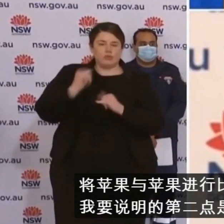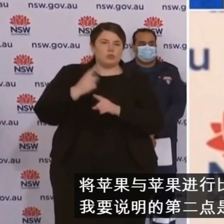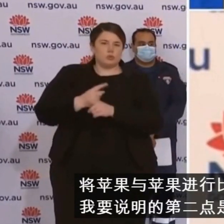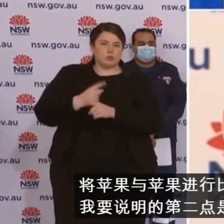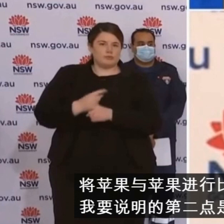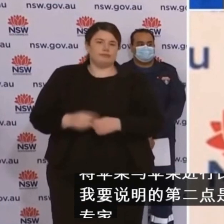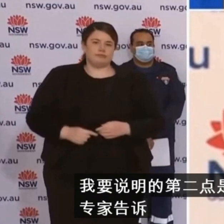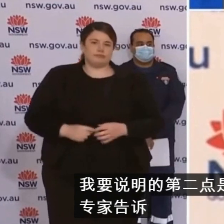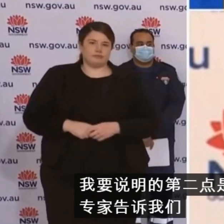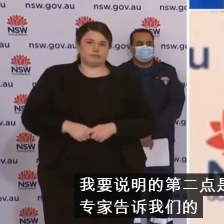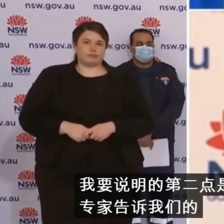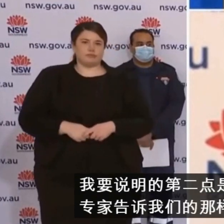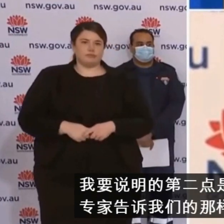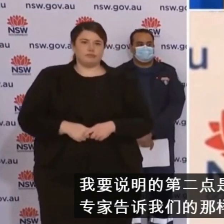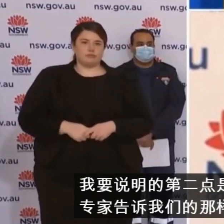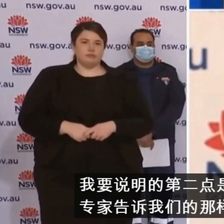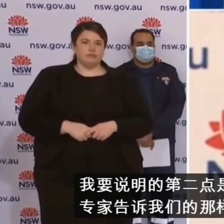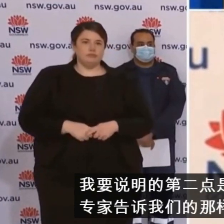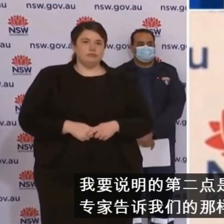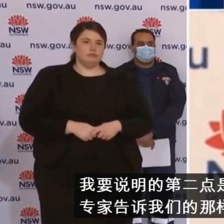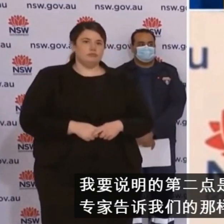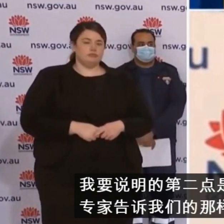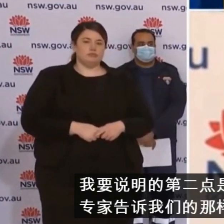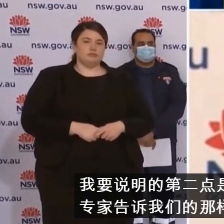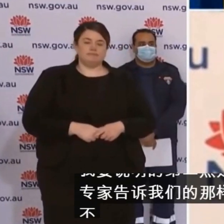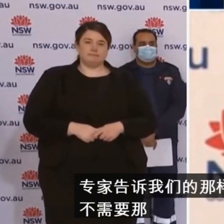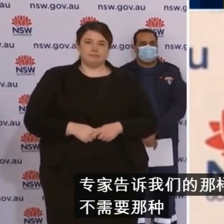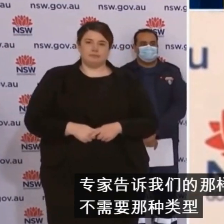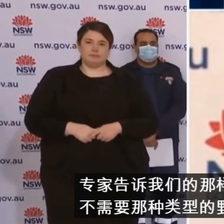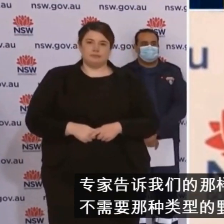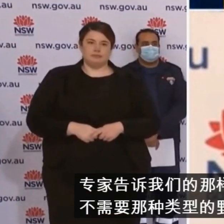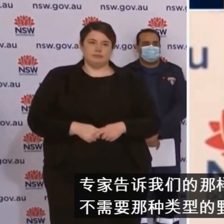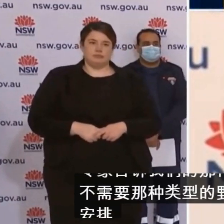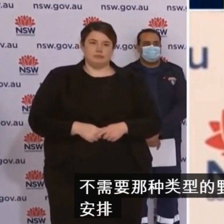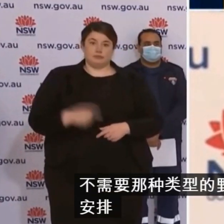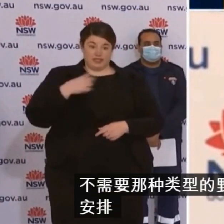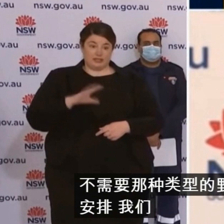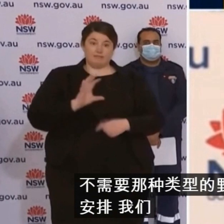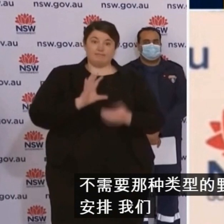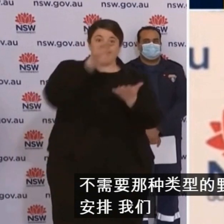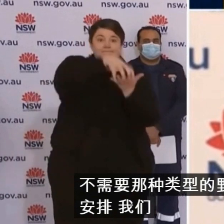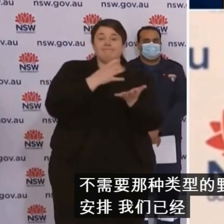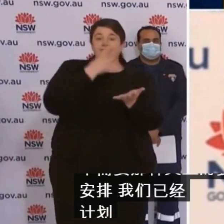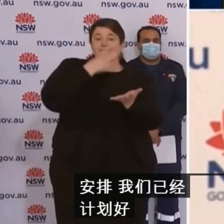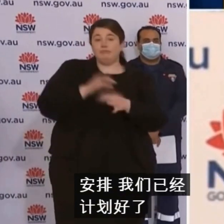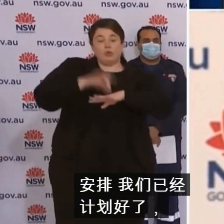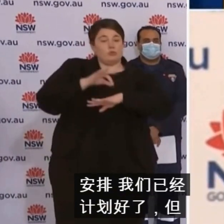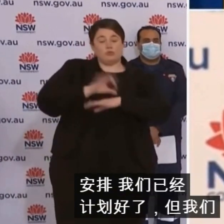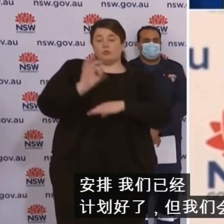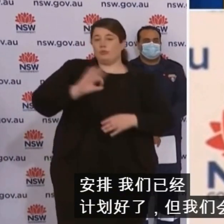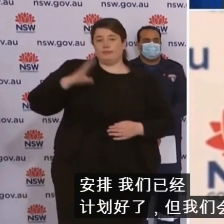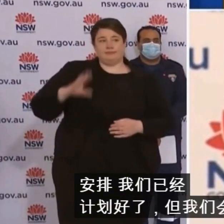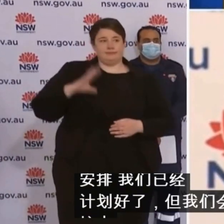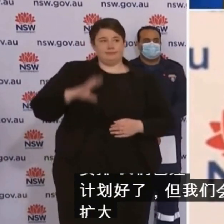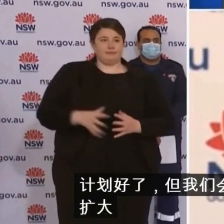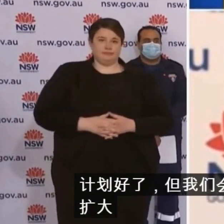that, as the experts have told us, we will not require those type of field hospital arrangements given the way that we've planned, but I will ask